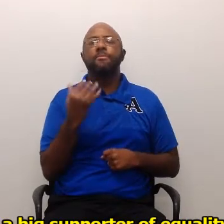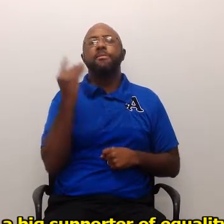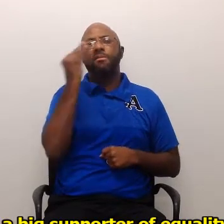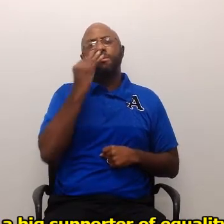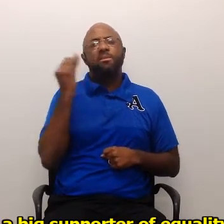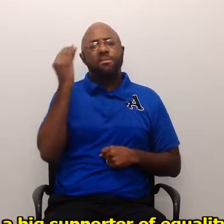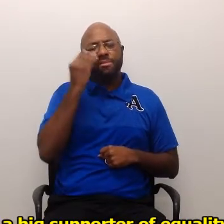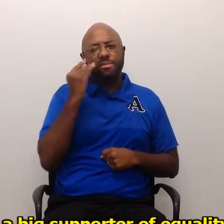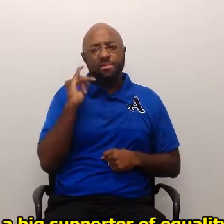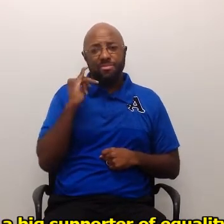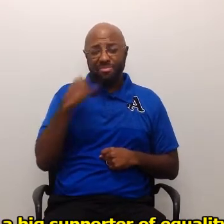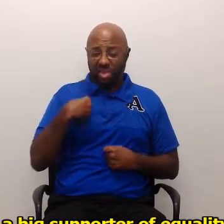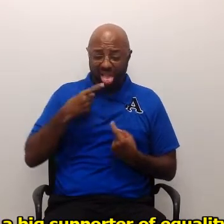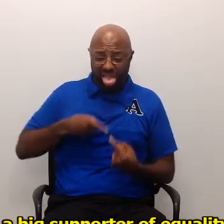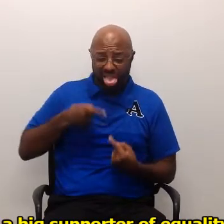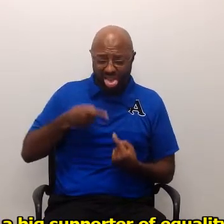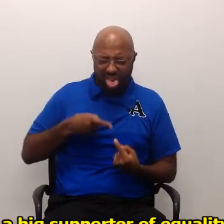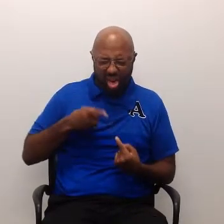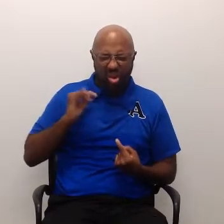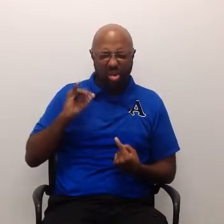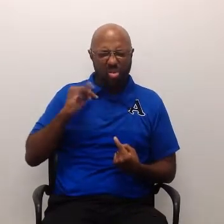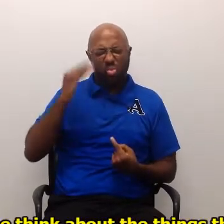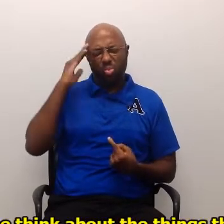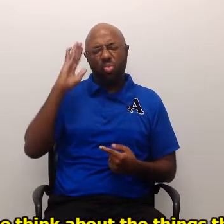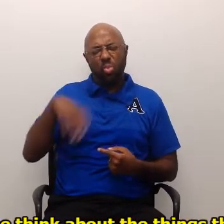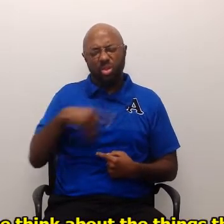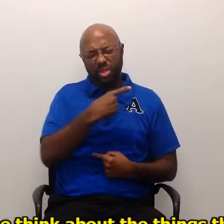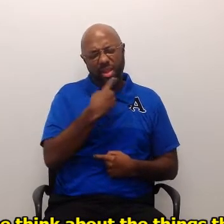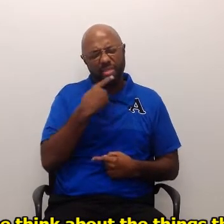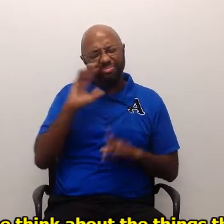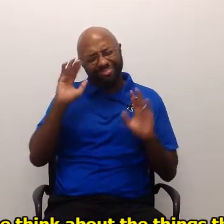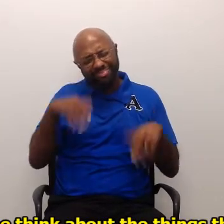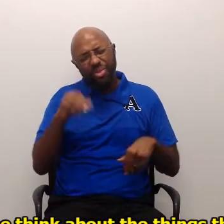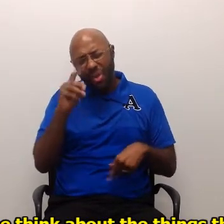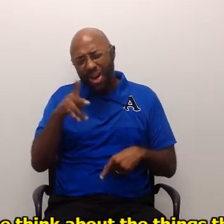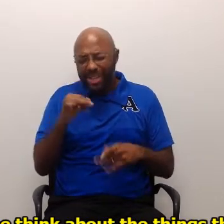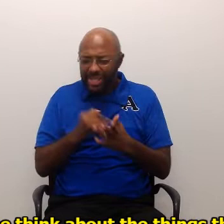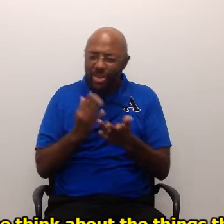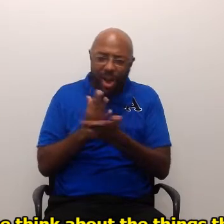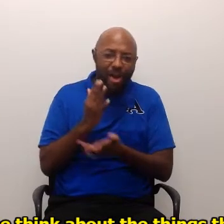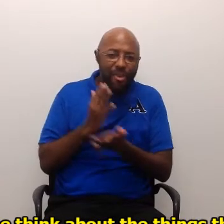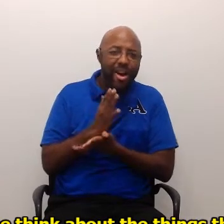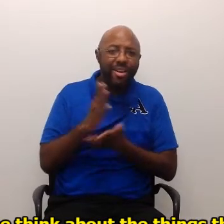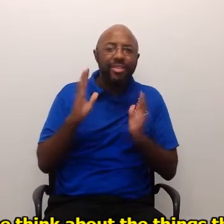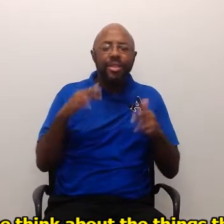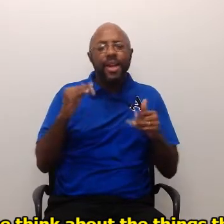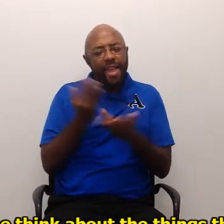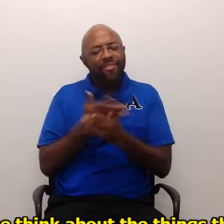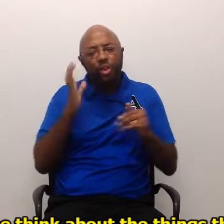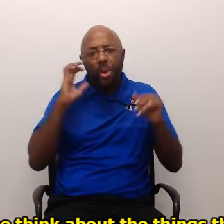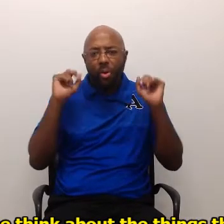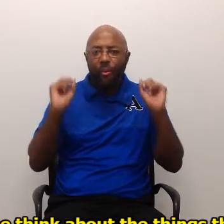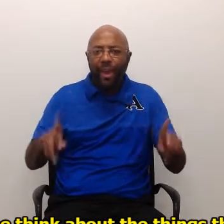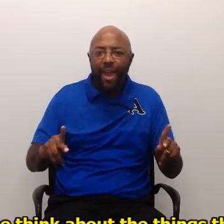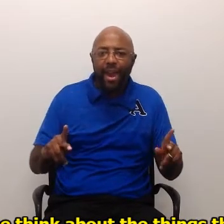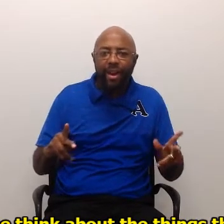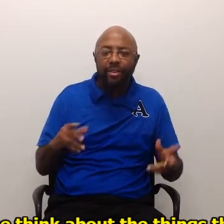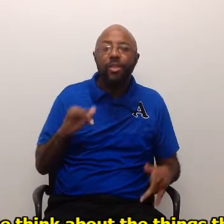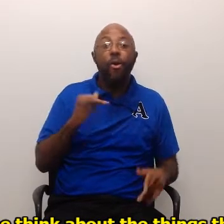and avoiding war. So it really made me think about the things that he said, and he always says